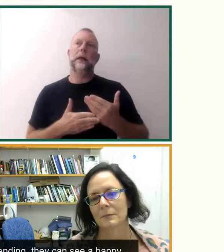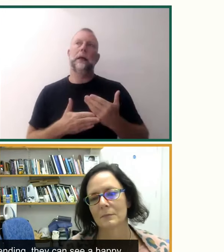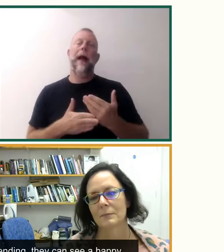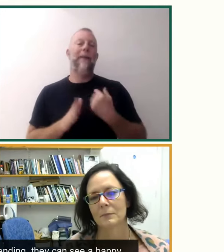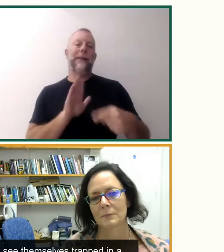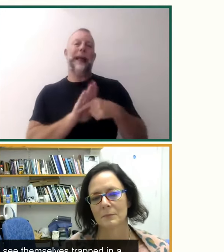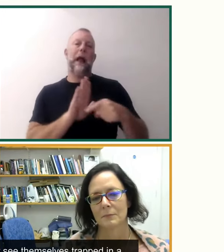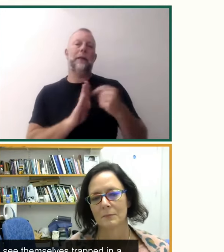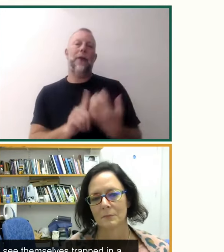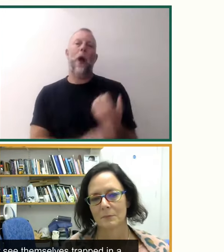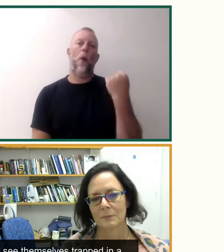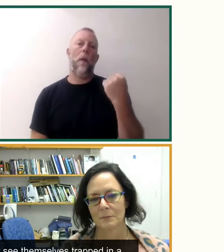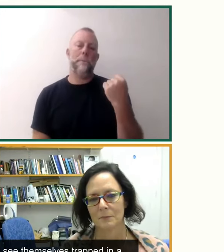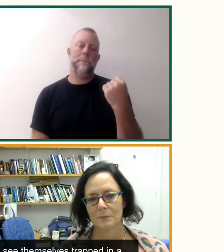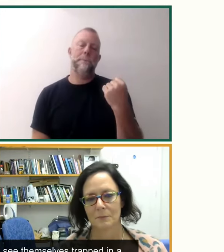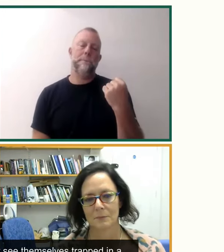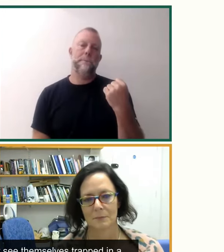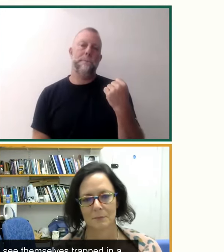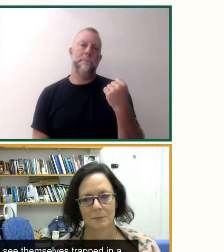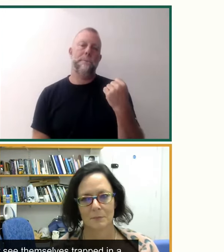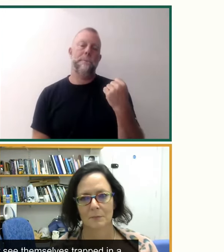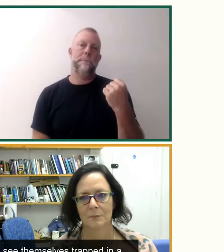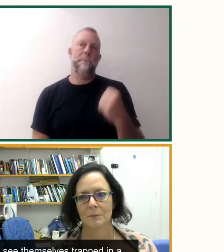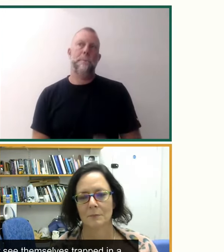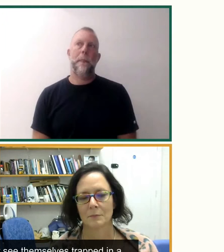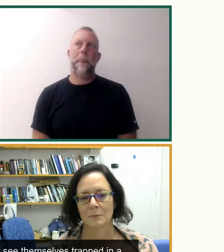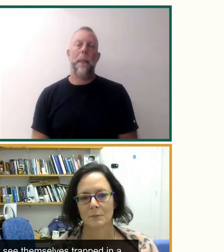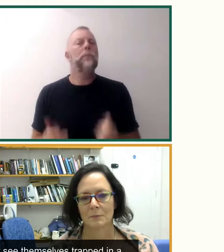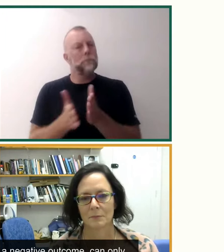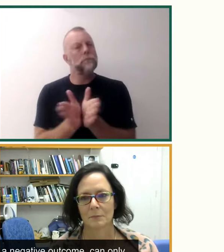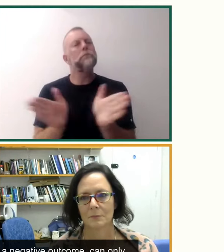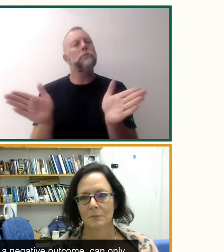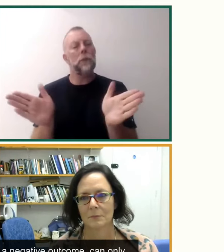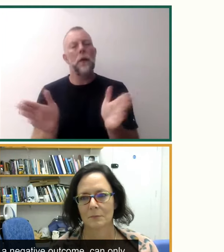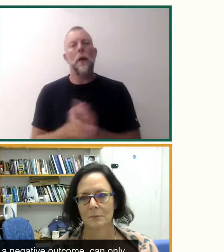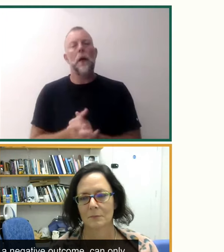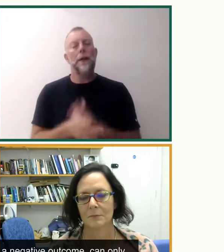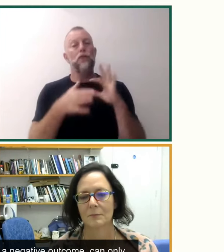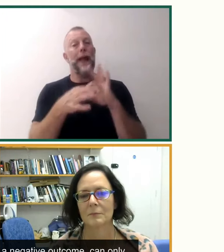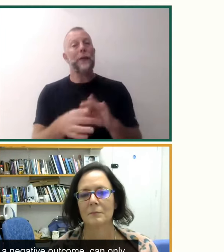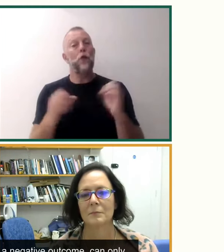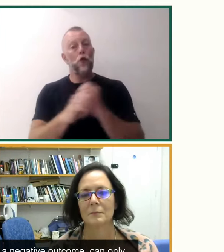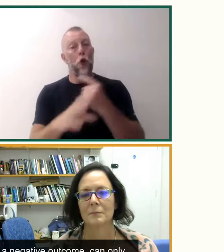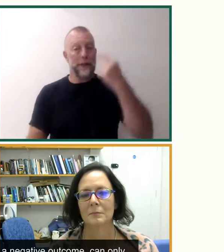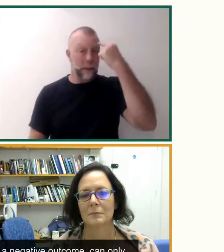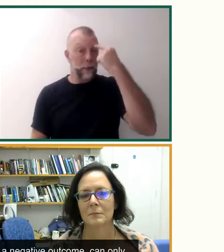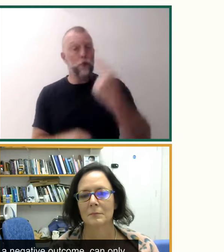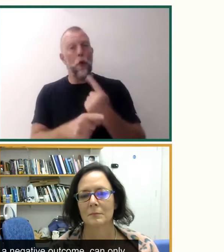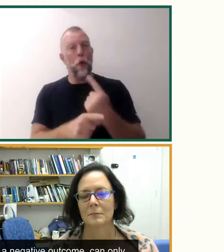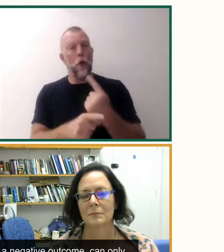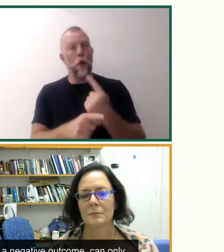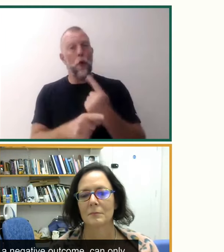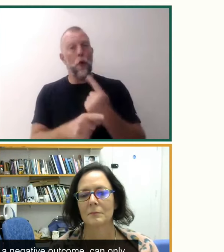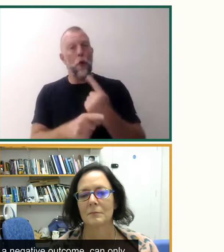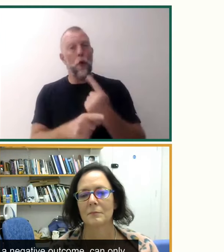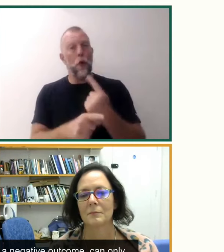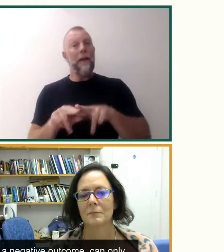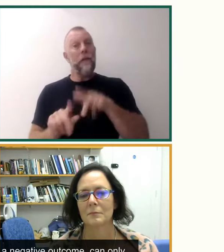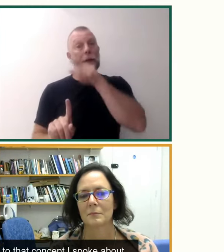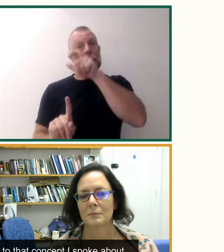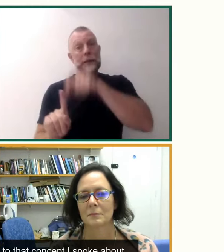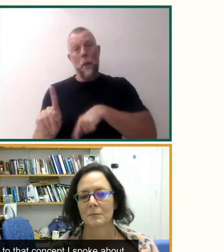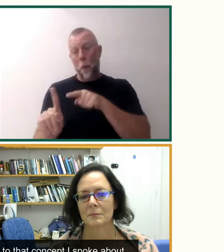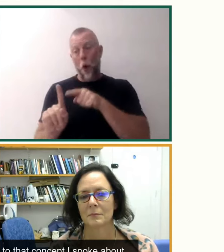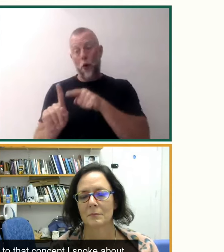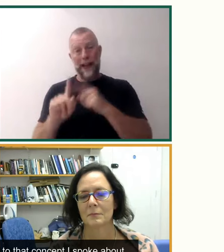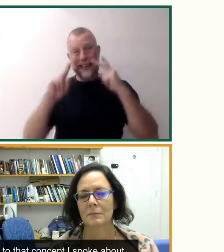negative outcome, can only have a terrible ending. And it's related to that concept I spoke of earlier about the dynamism. If somebody is capable of seeing